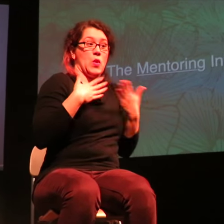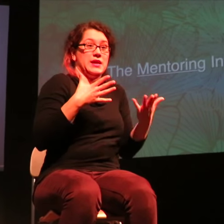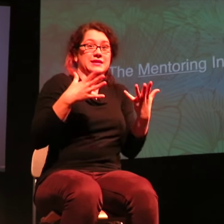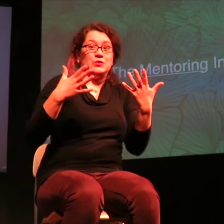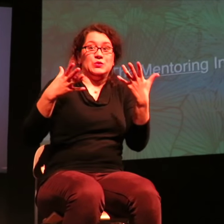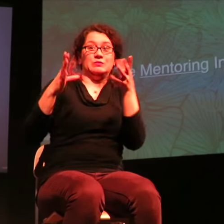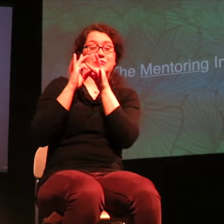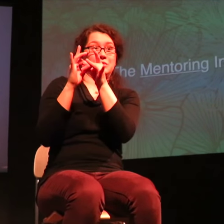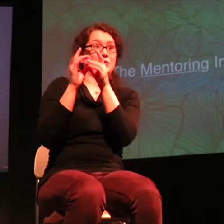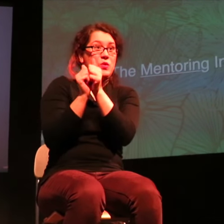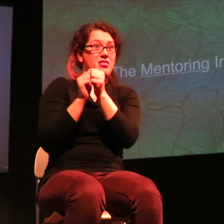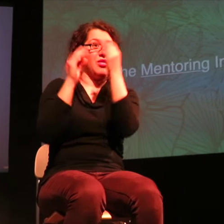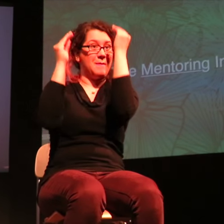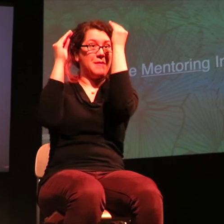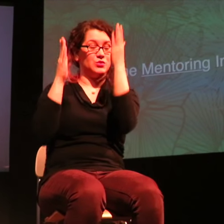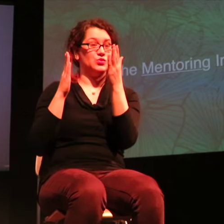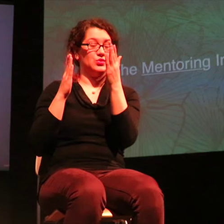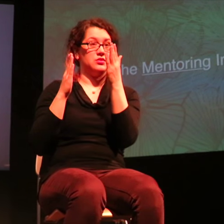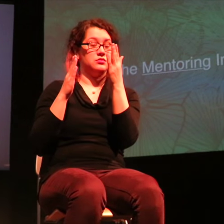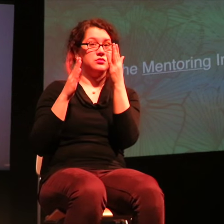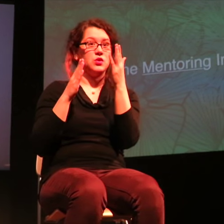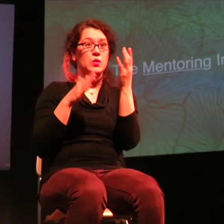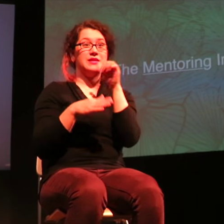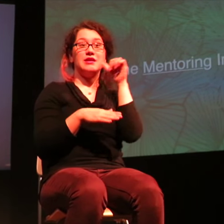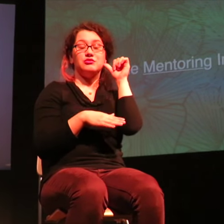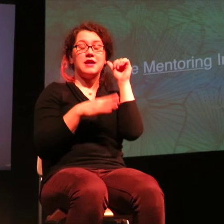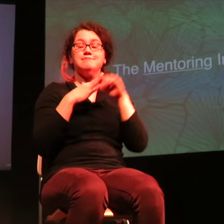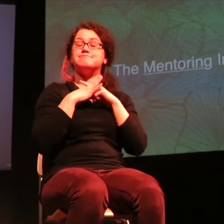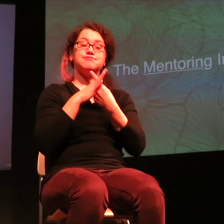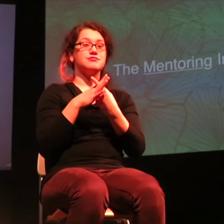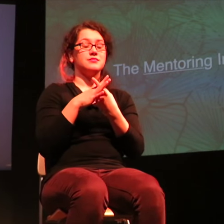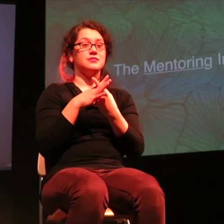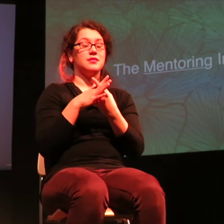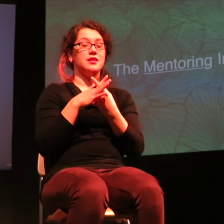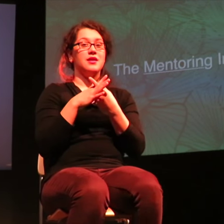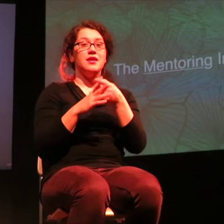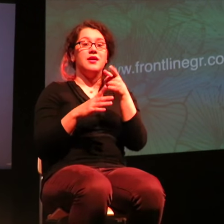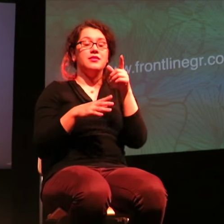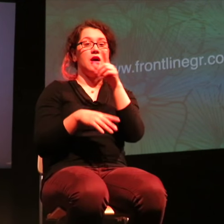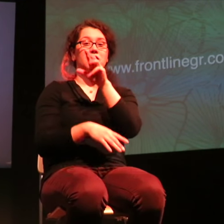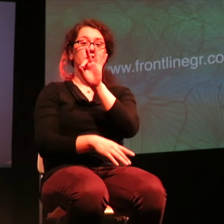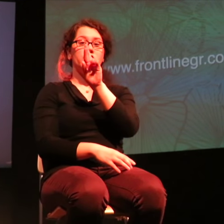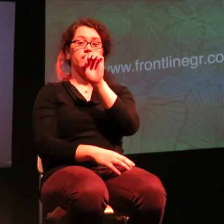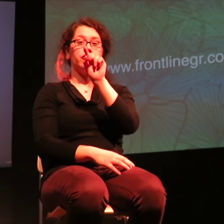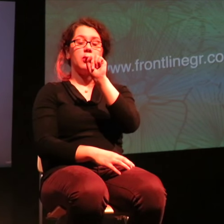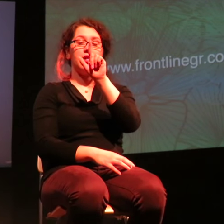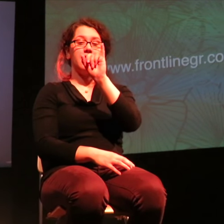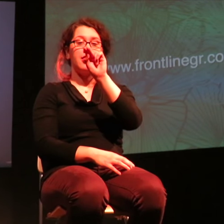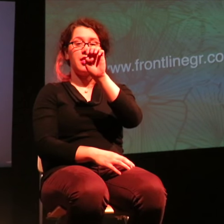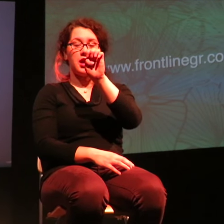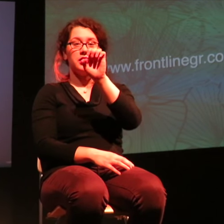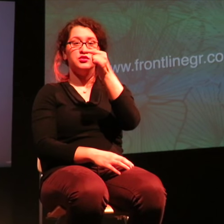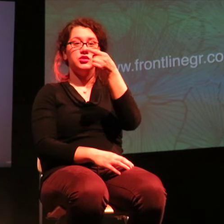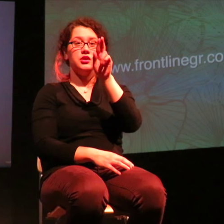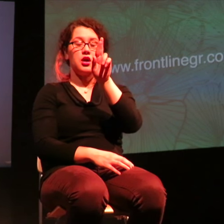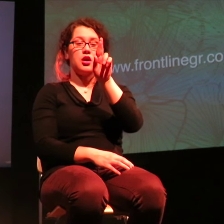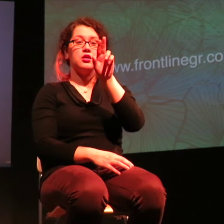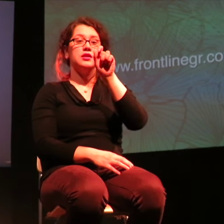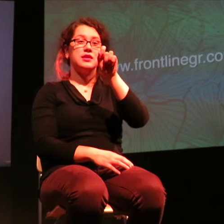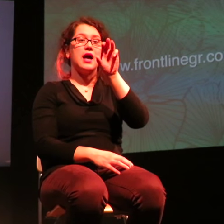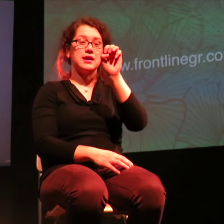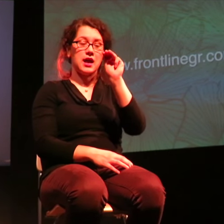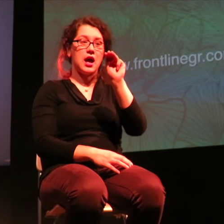launched this, this went live yesterday, and it's called Frontline GR. The link is frontlinegr.com/mentor. And so the